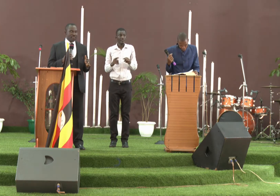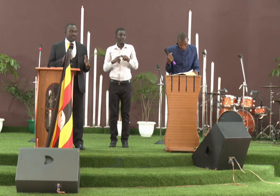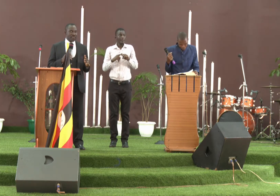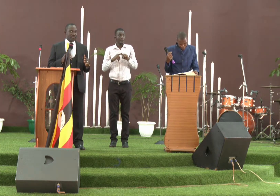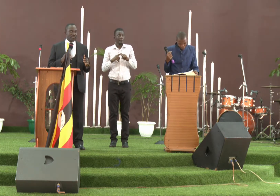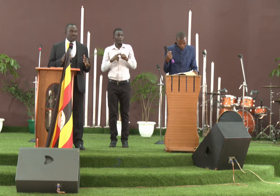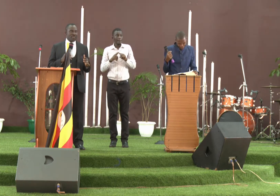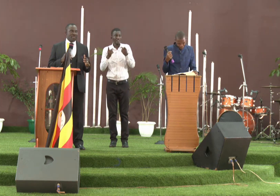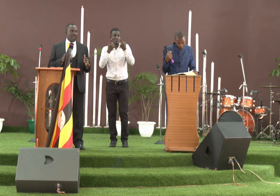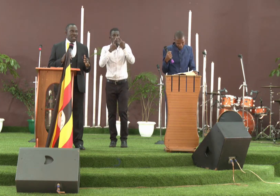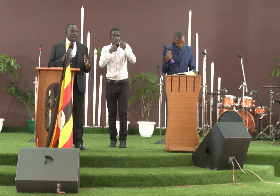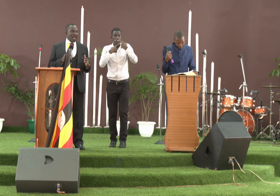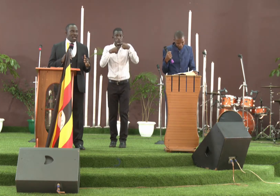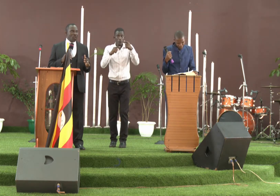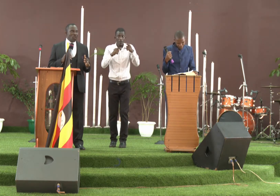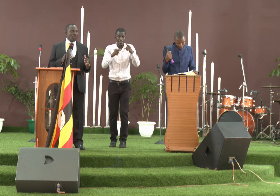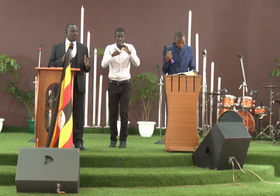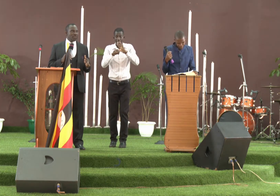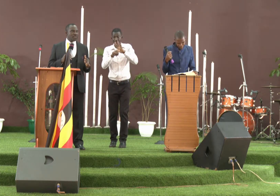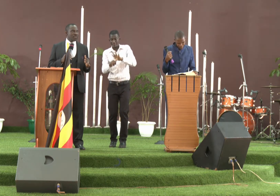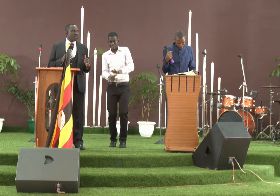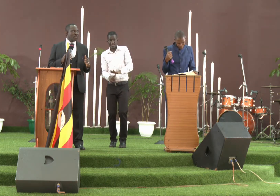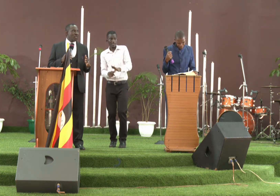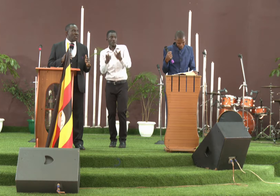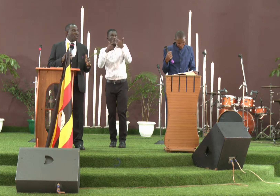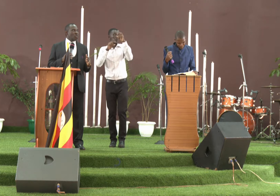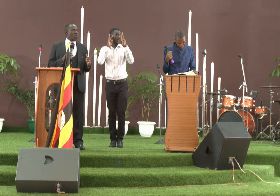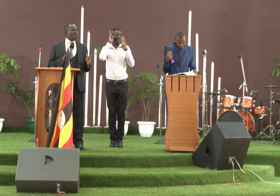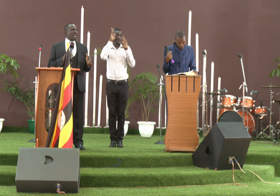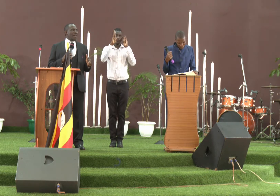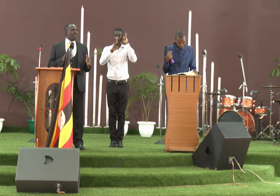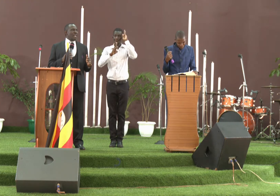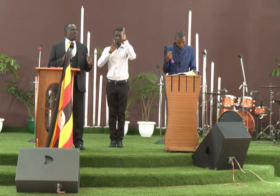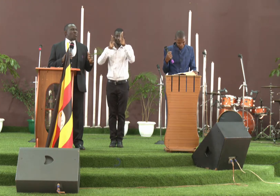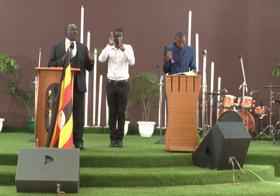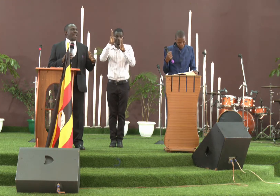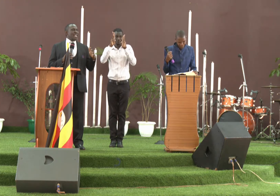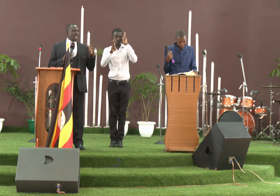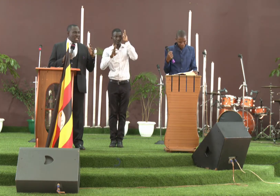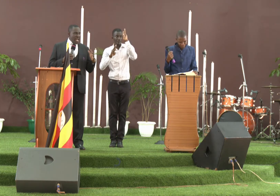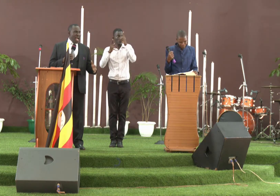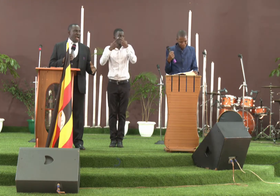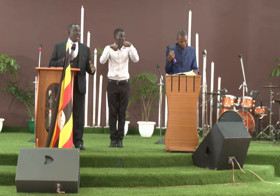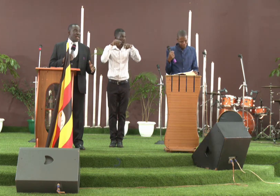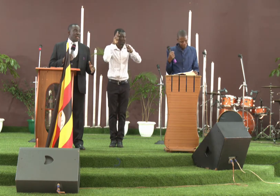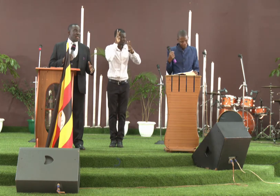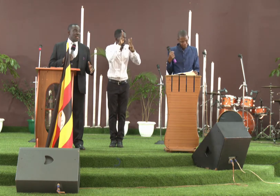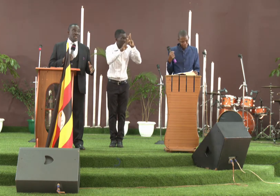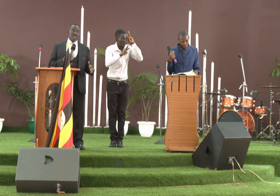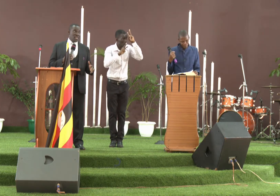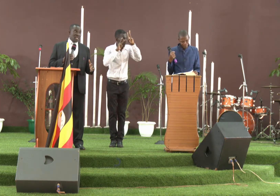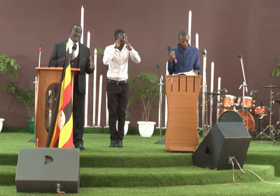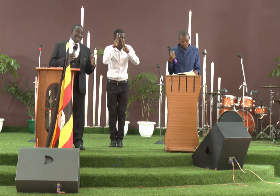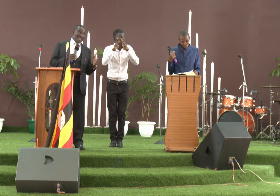Lete tuyigirizibwa. Akadako. Tweralikirira. Twotambulira mu kweralikirira.